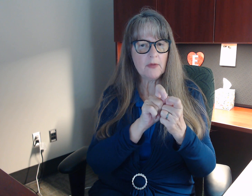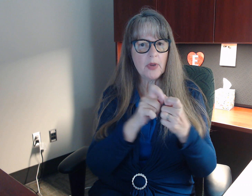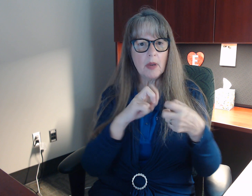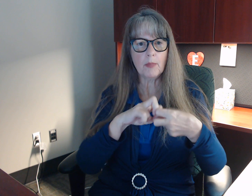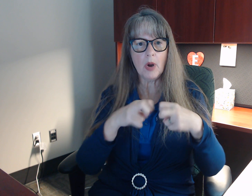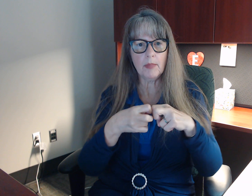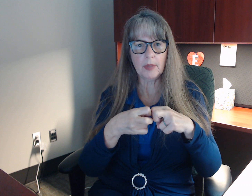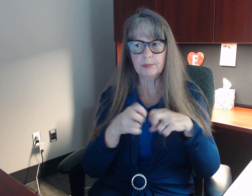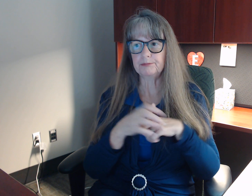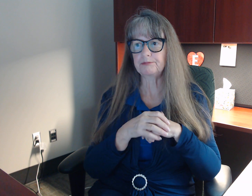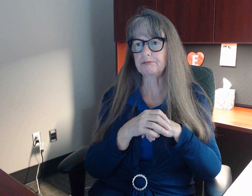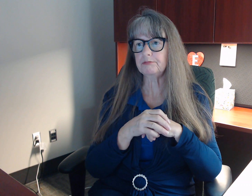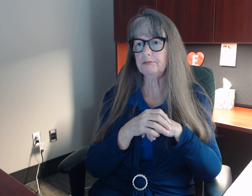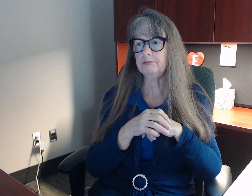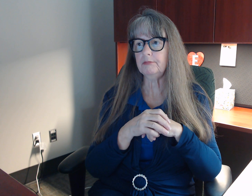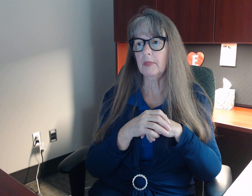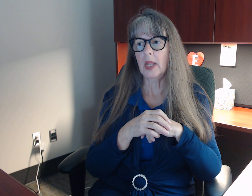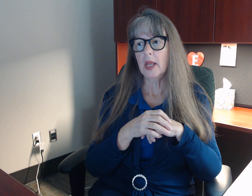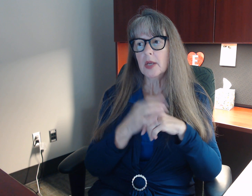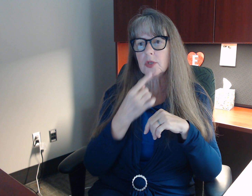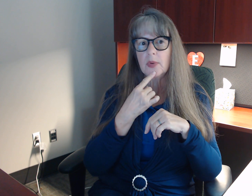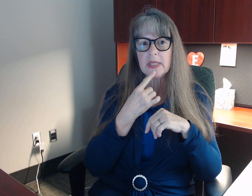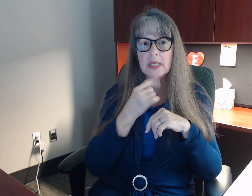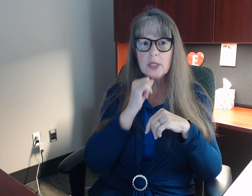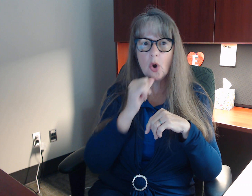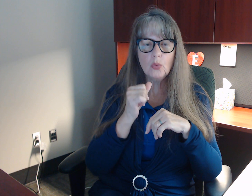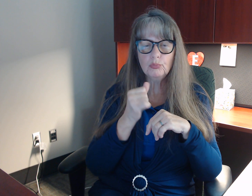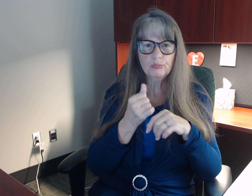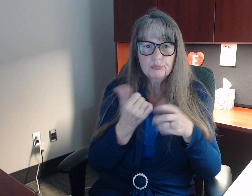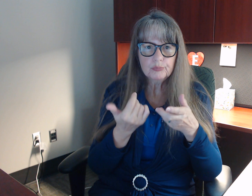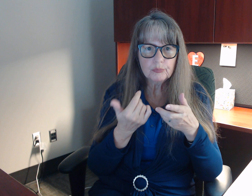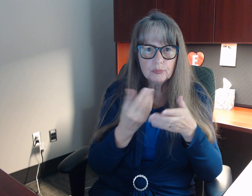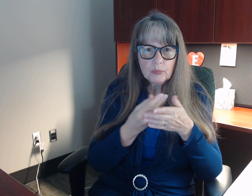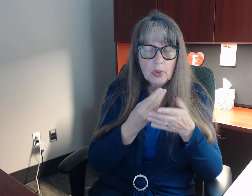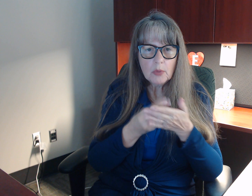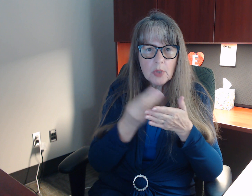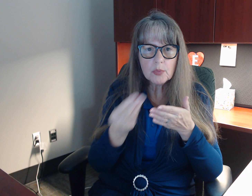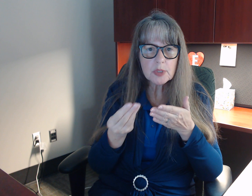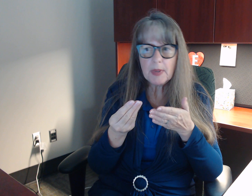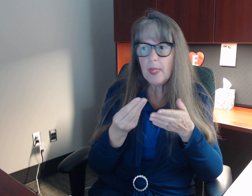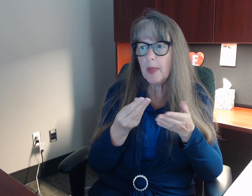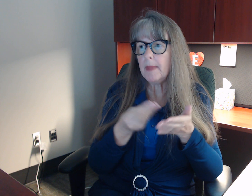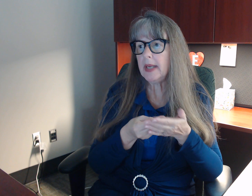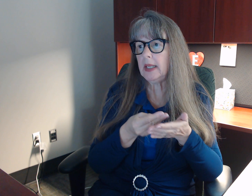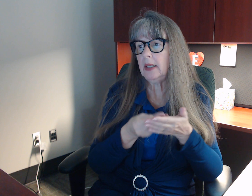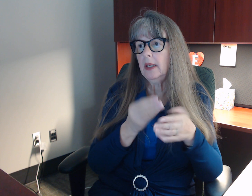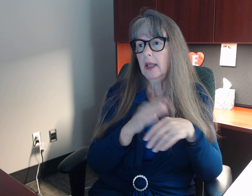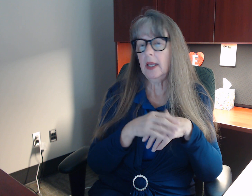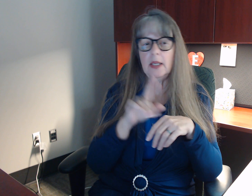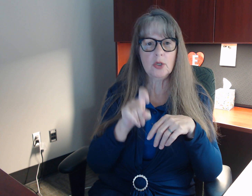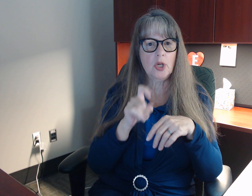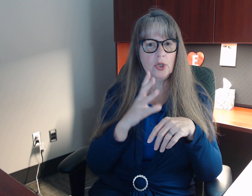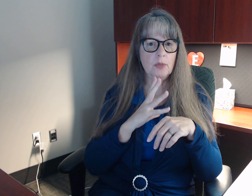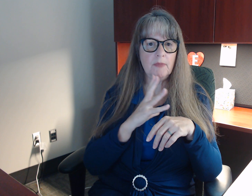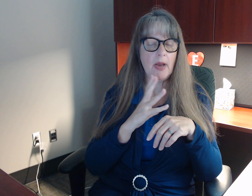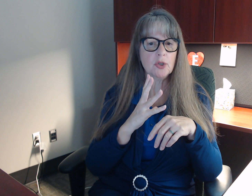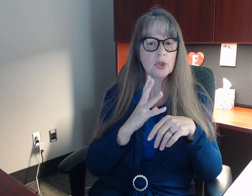specific problem. So he said don't spend the money and it should be fine. Just do